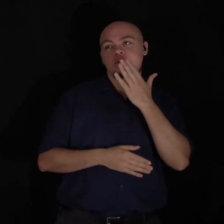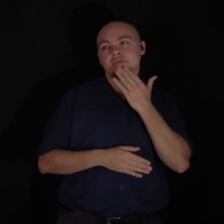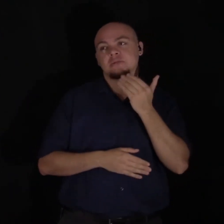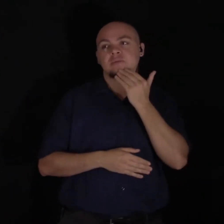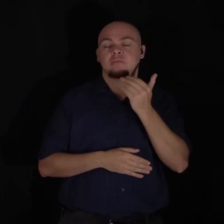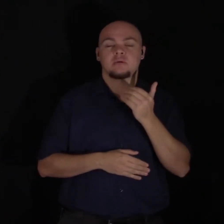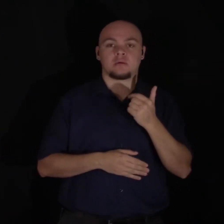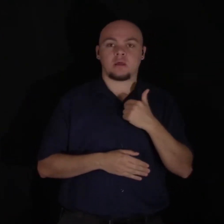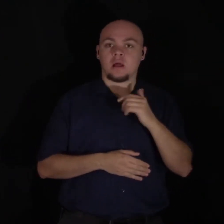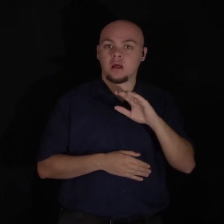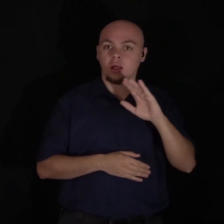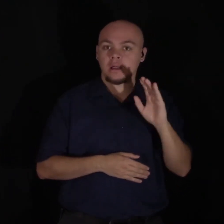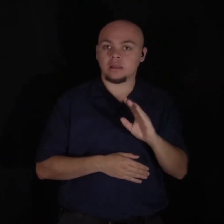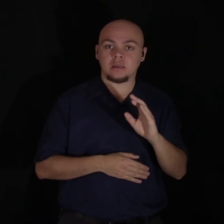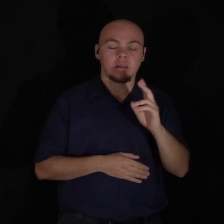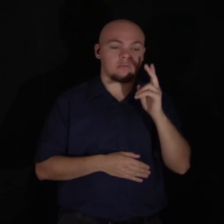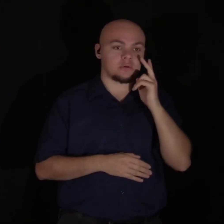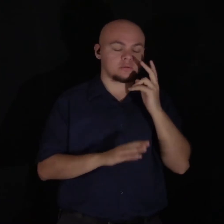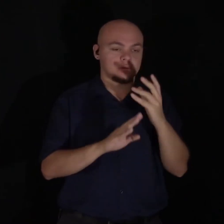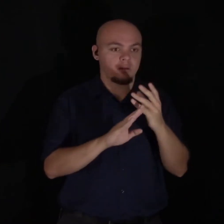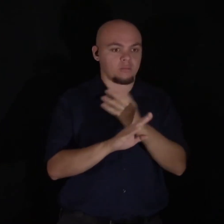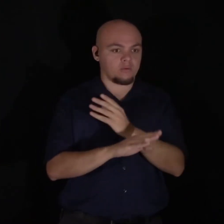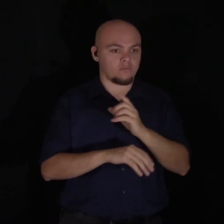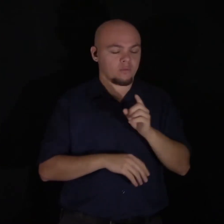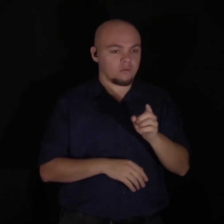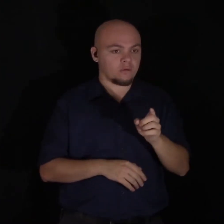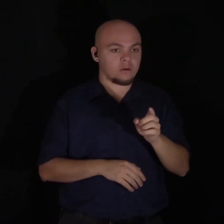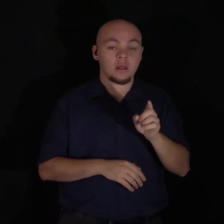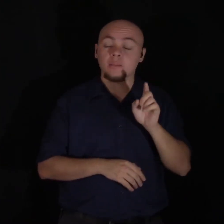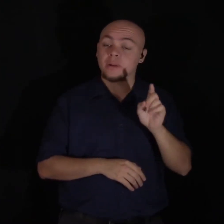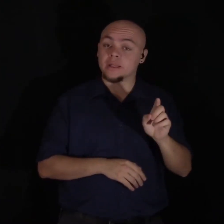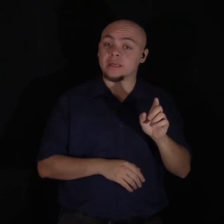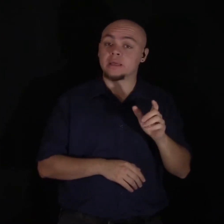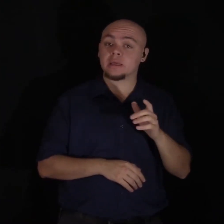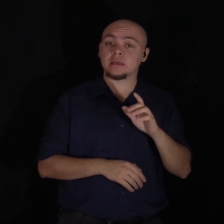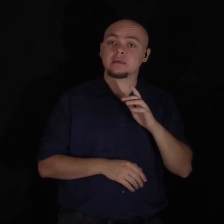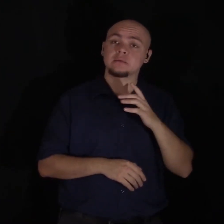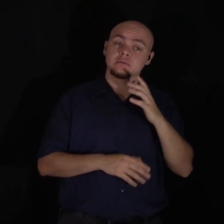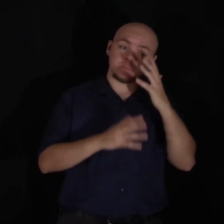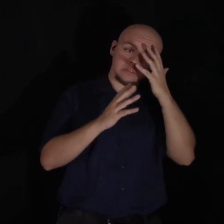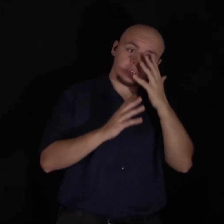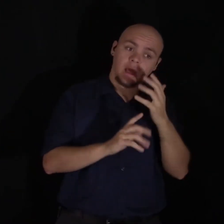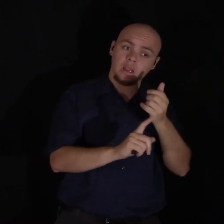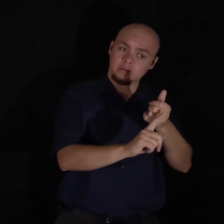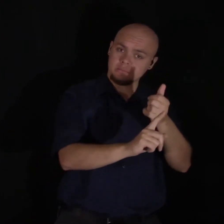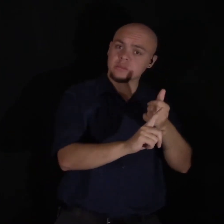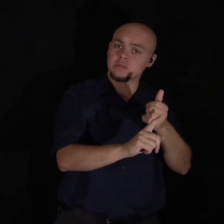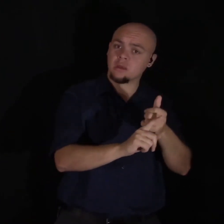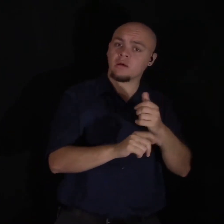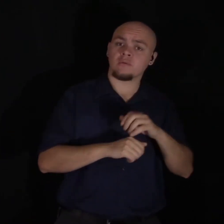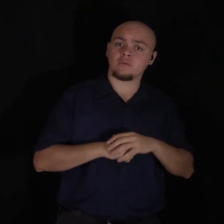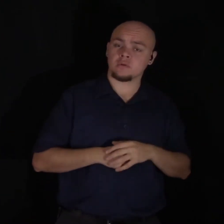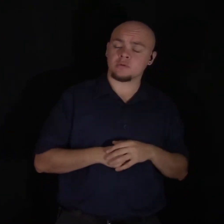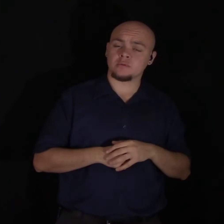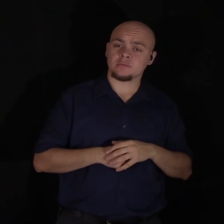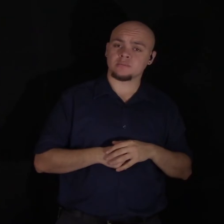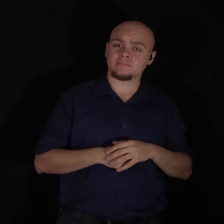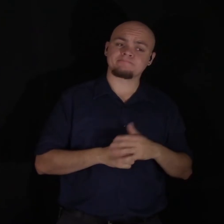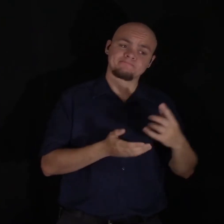never saw equalled. But he is generally melancholy and despairing, and sometimes he gnashes his